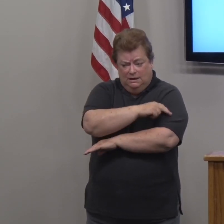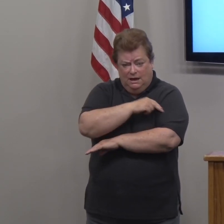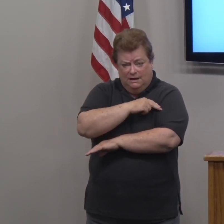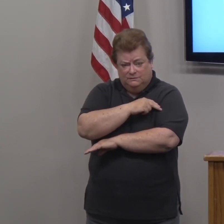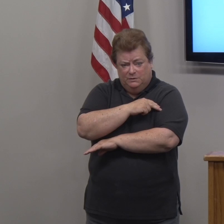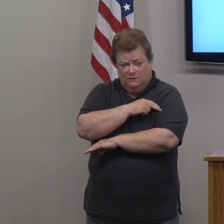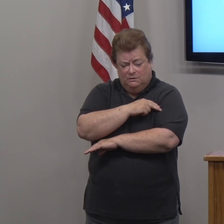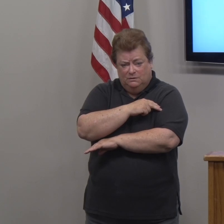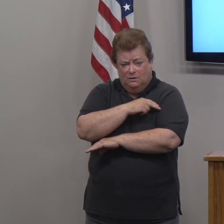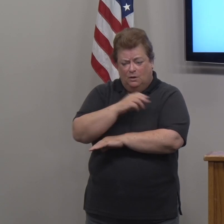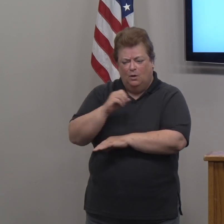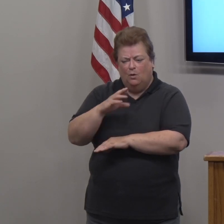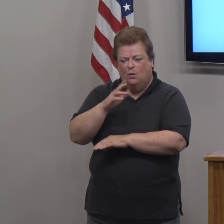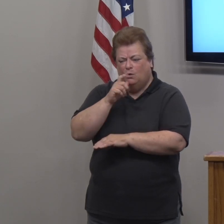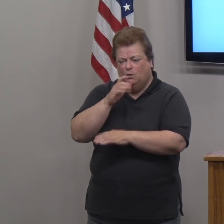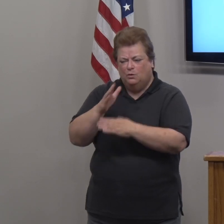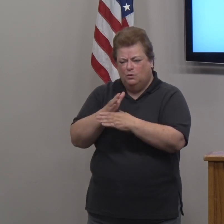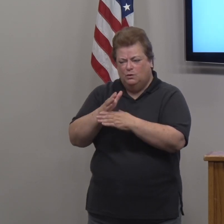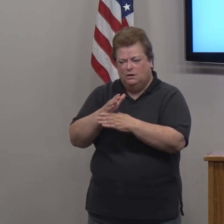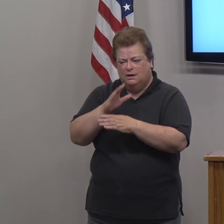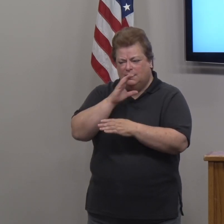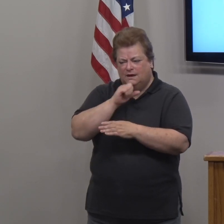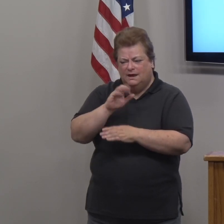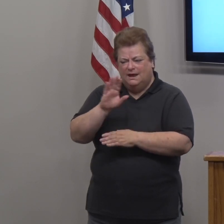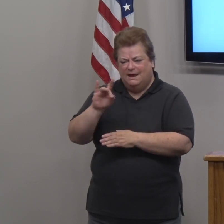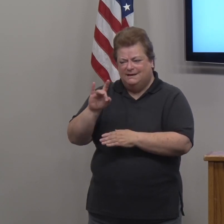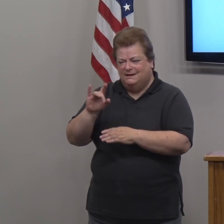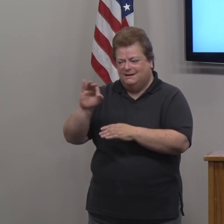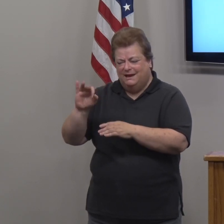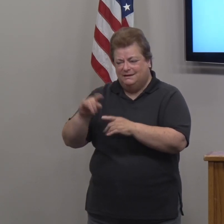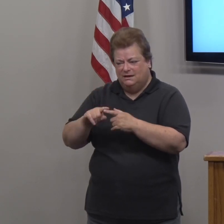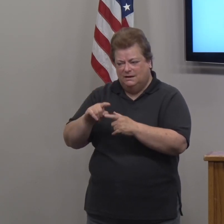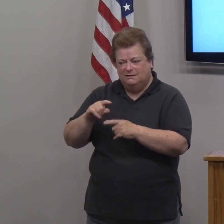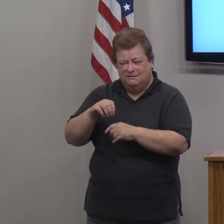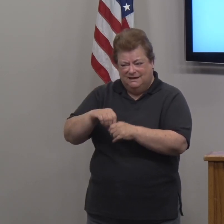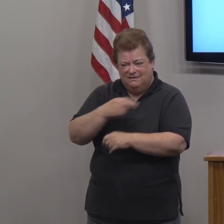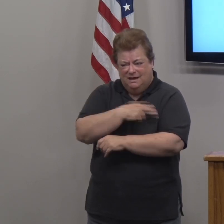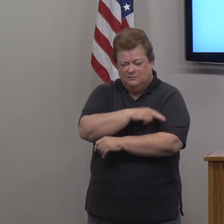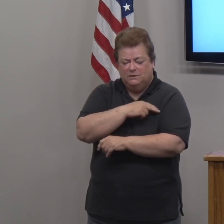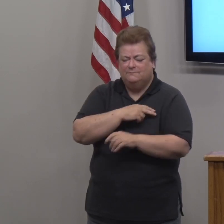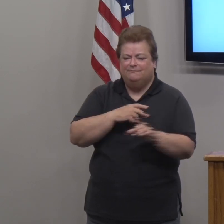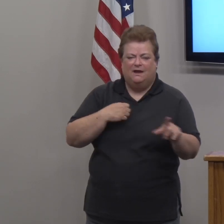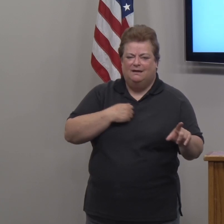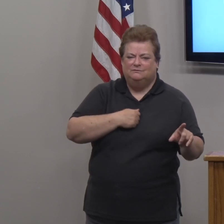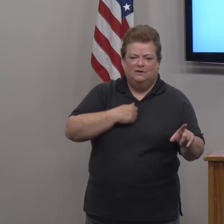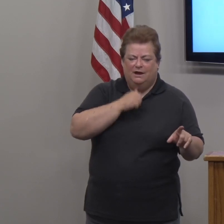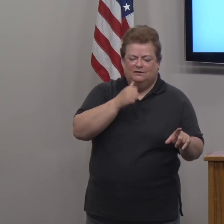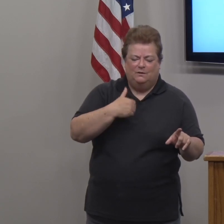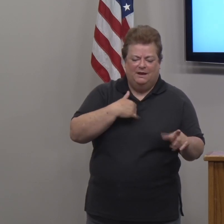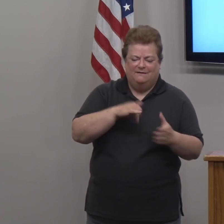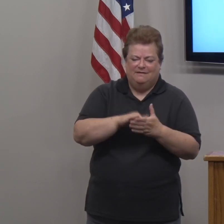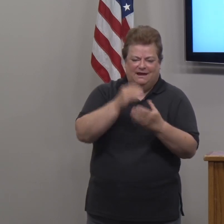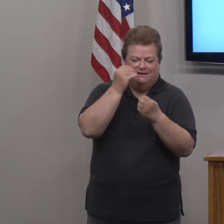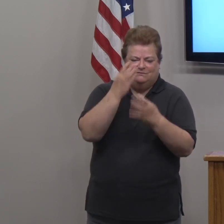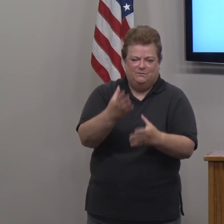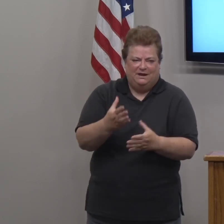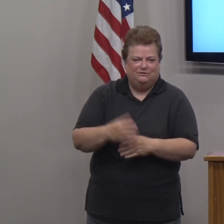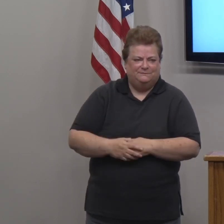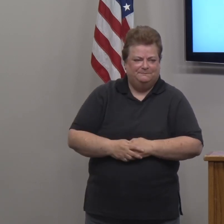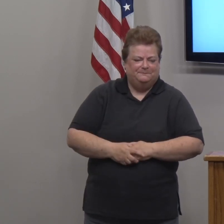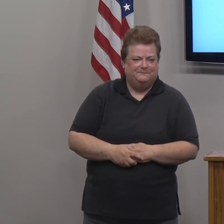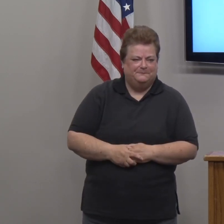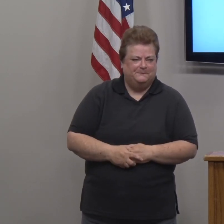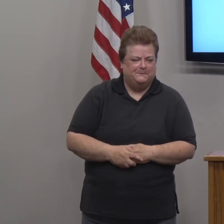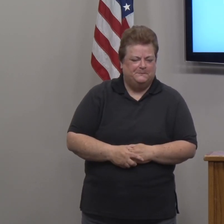range is hospitalized? I'm sorry, Mackenzie, I don't have that information today. Thank you. You bet.